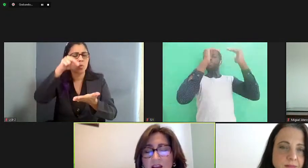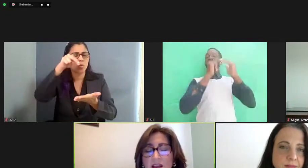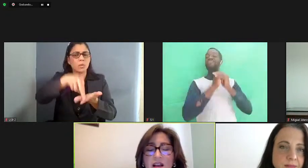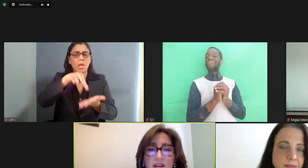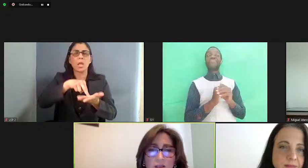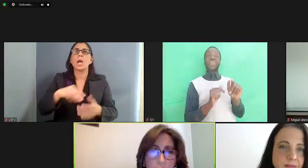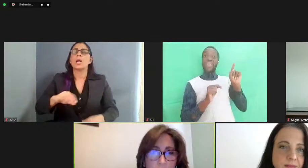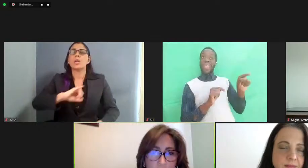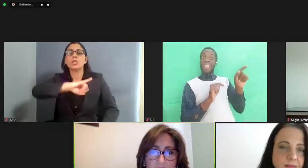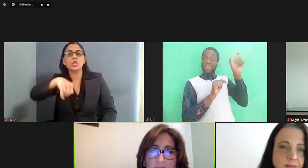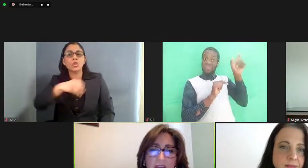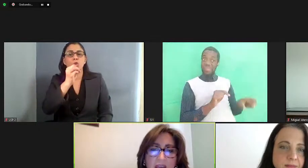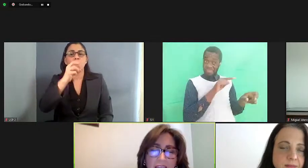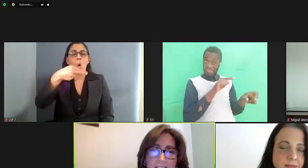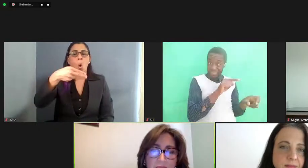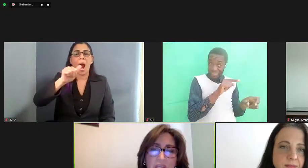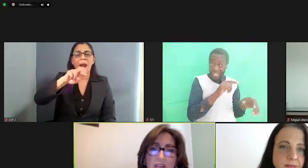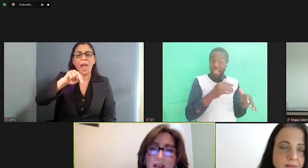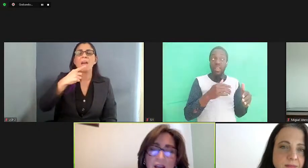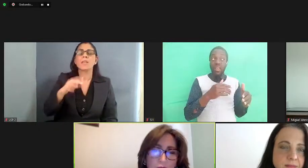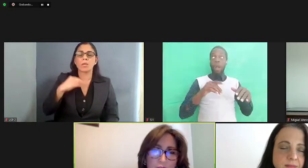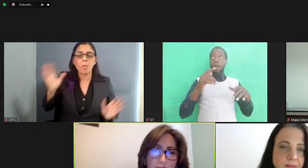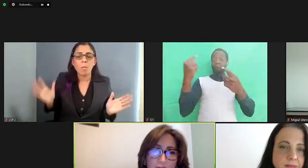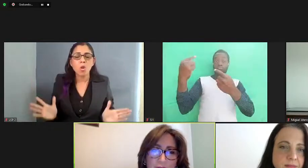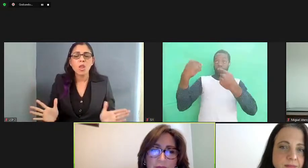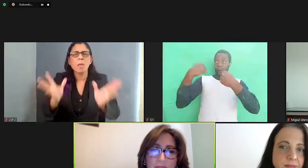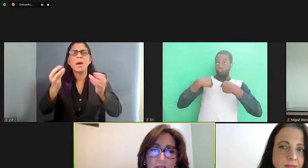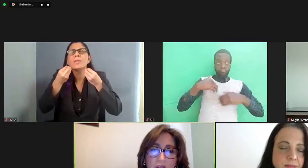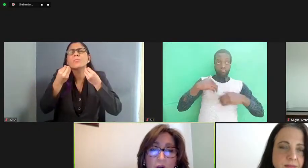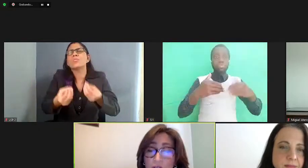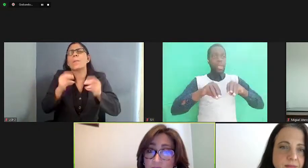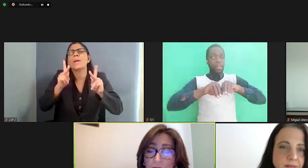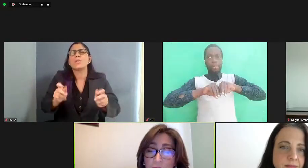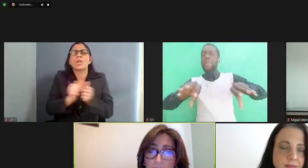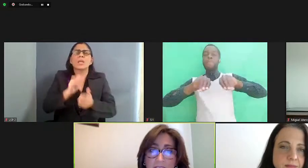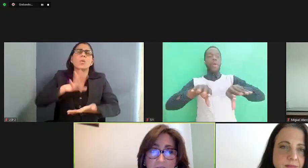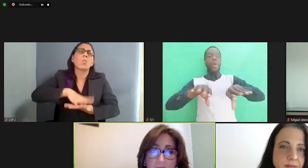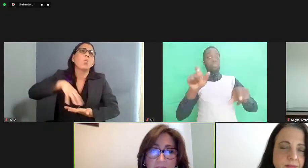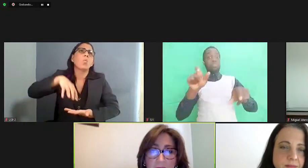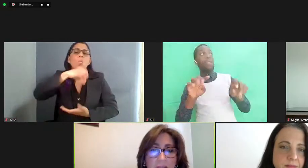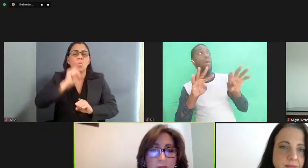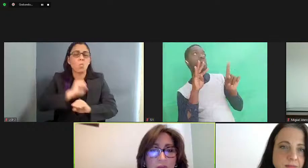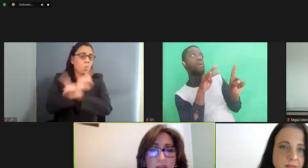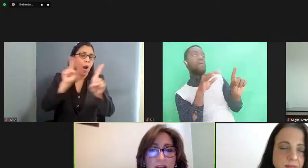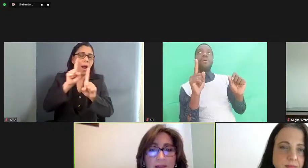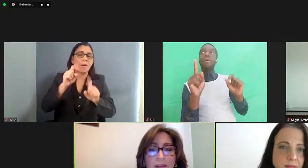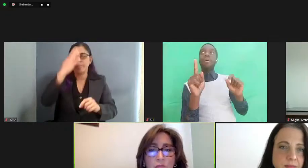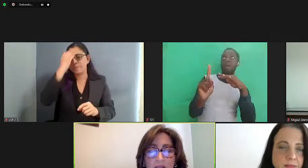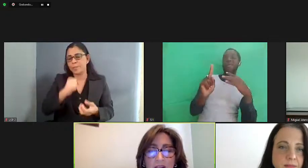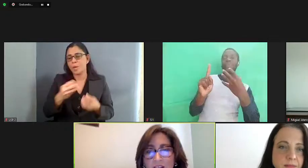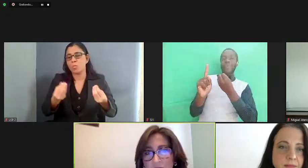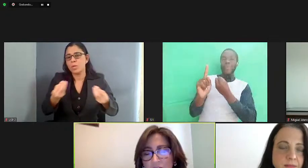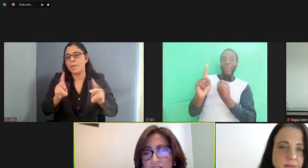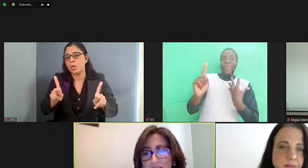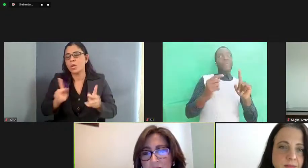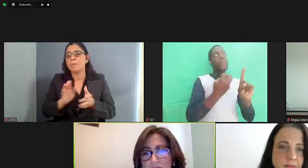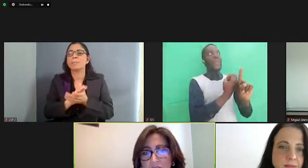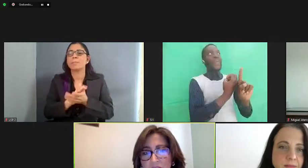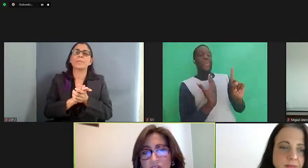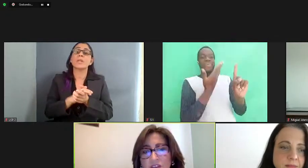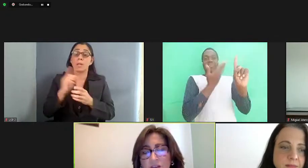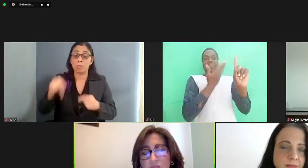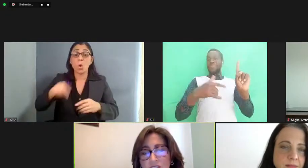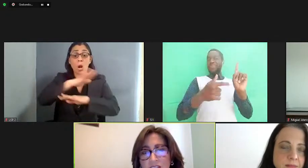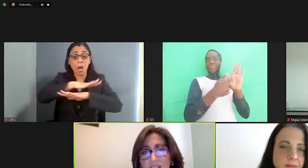personal compassion and her mission she motivates and inspires several people today she is here with us